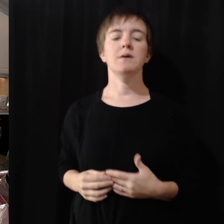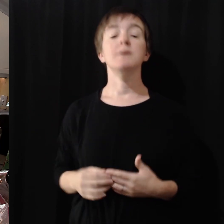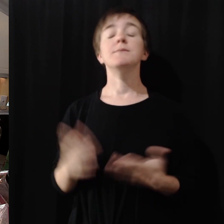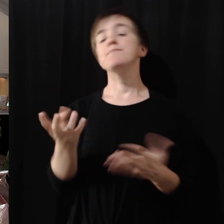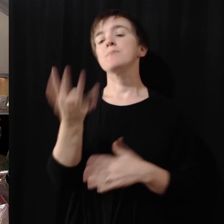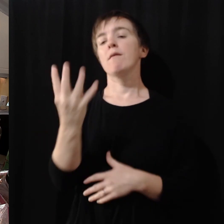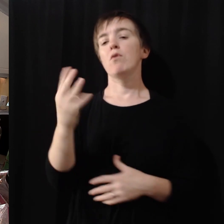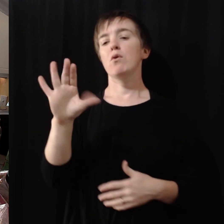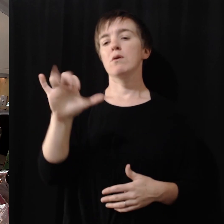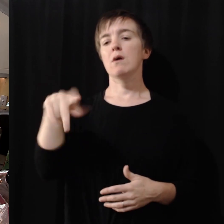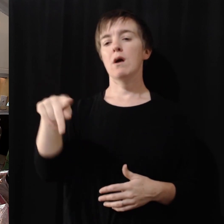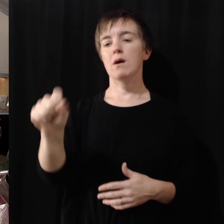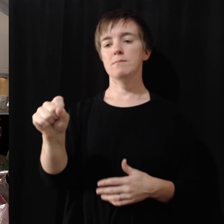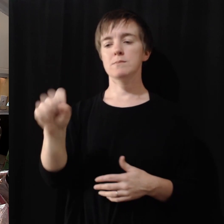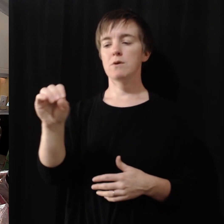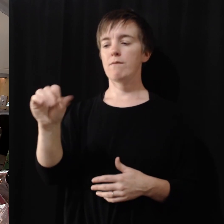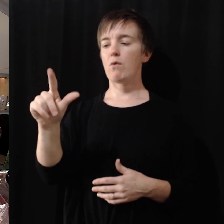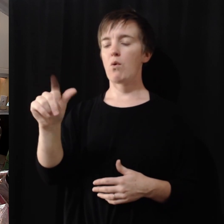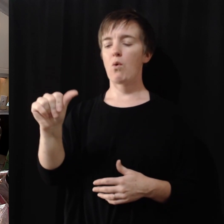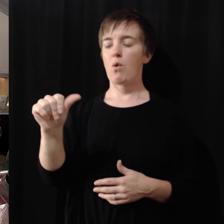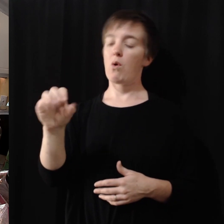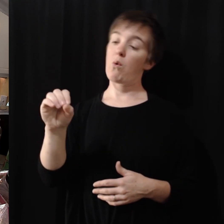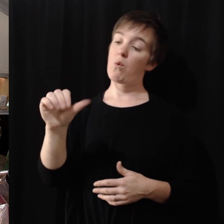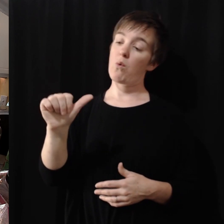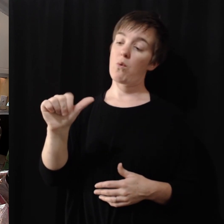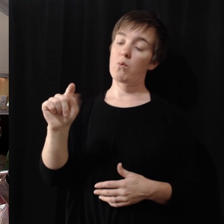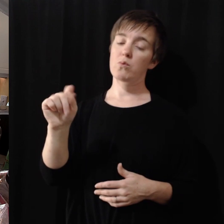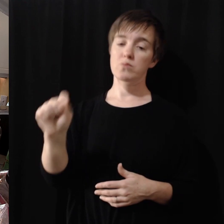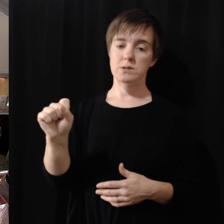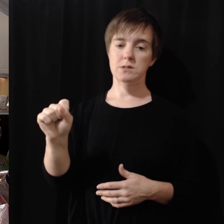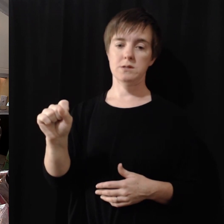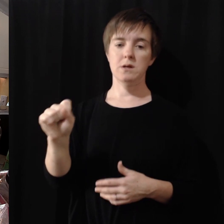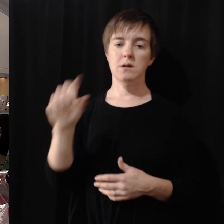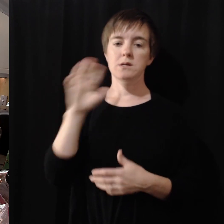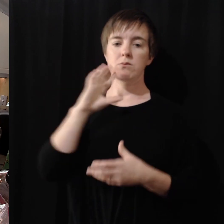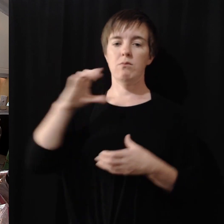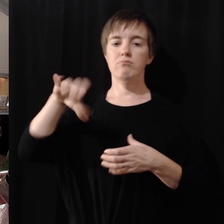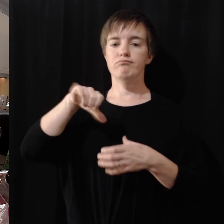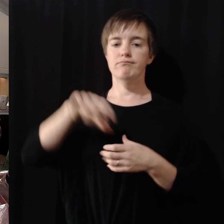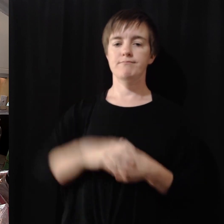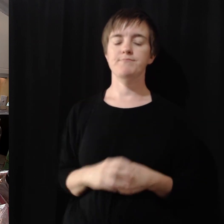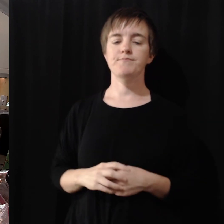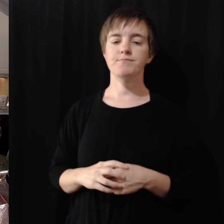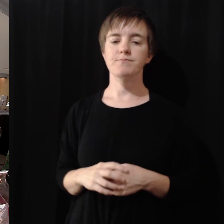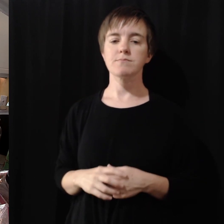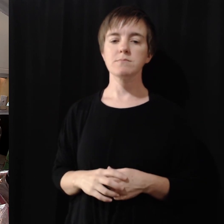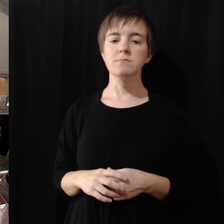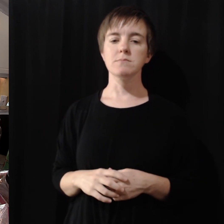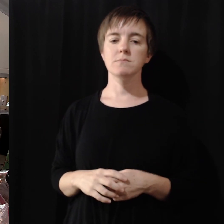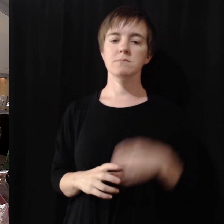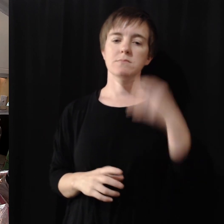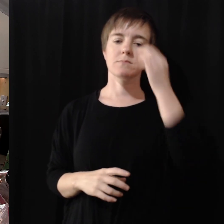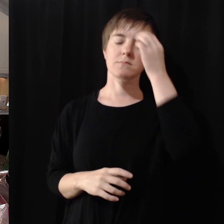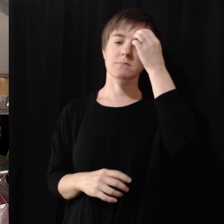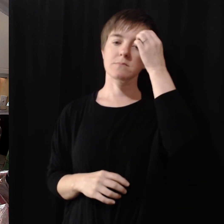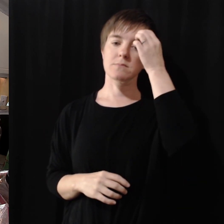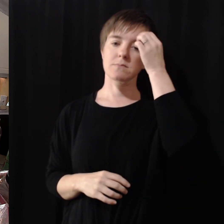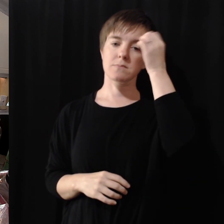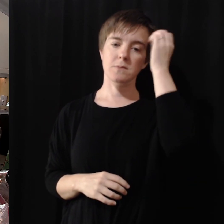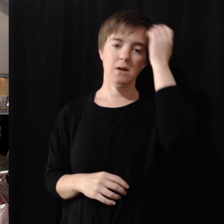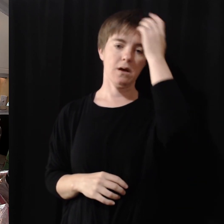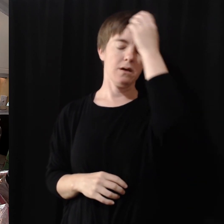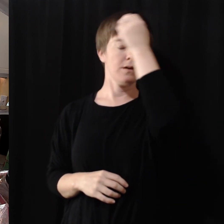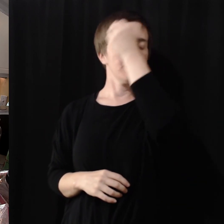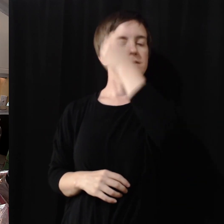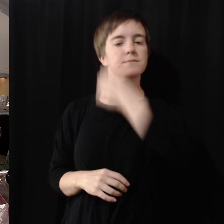So 4 cups of oats is what this calls for this batch. Just measure that out loosely.